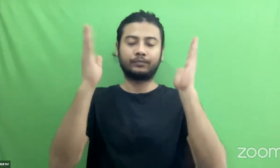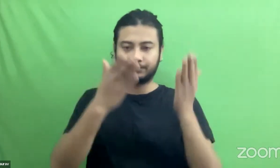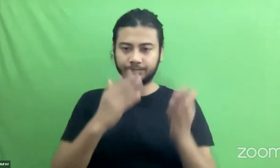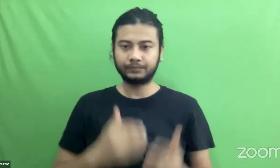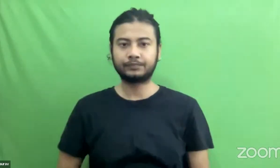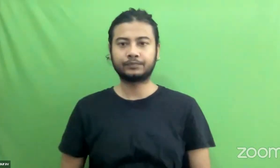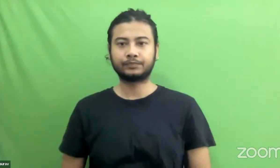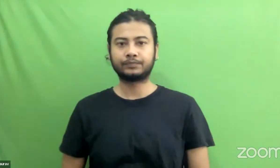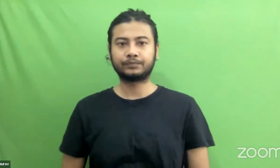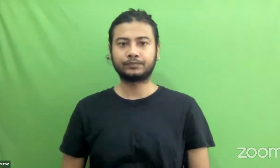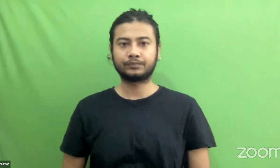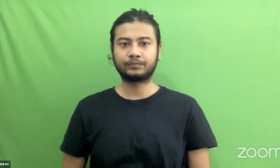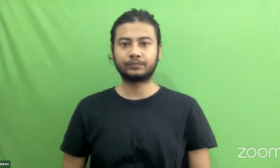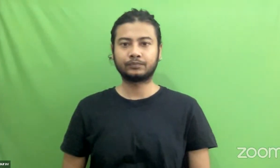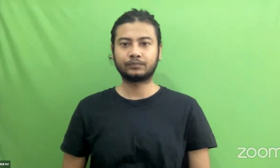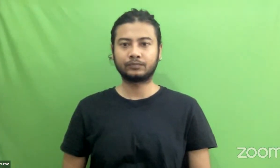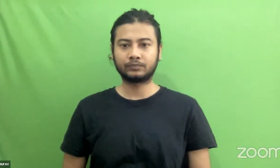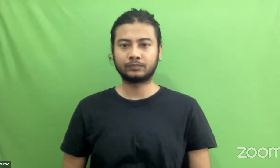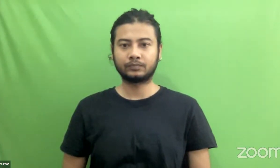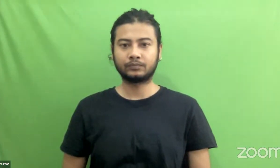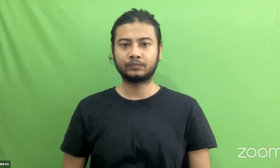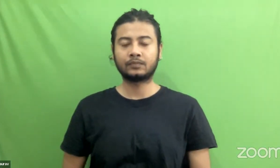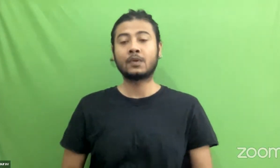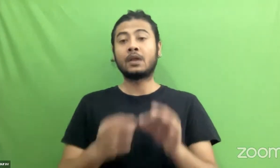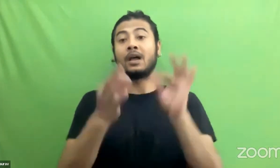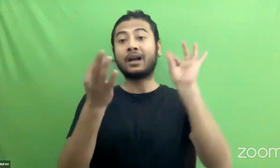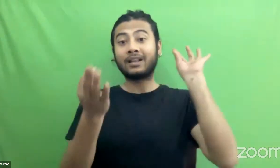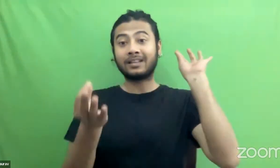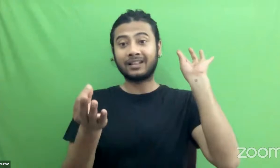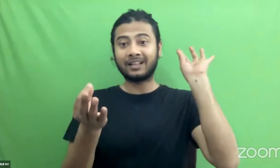And Gadadhar is actually also known as the